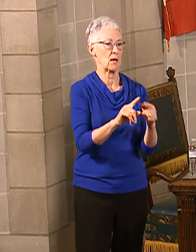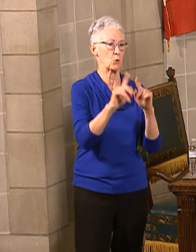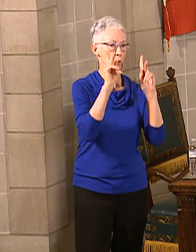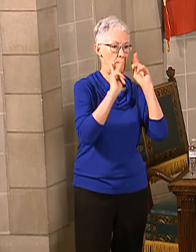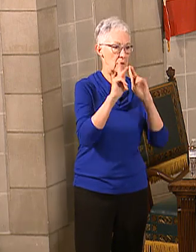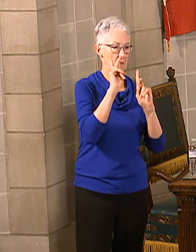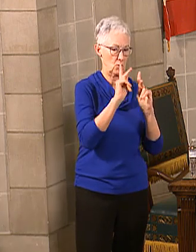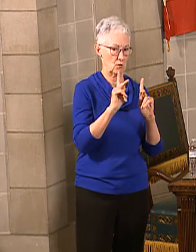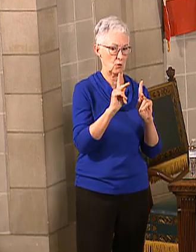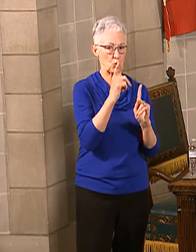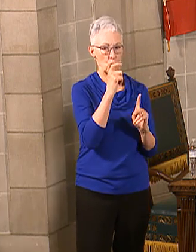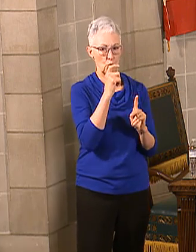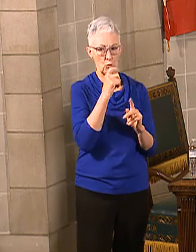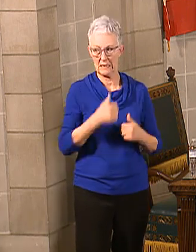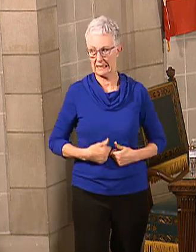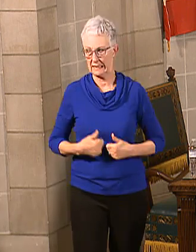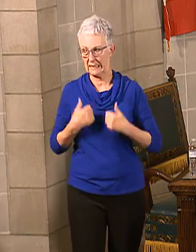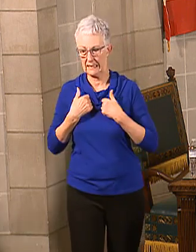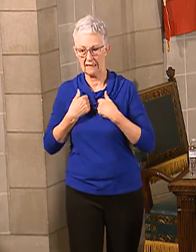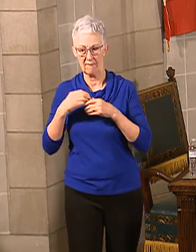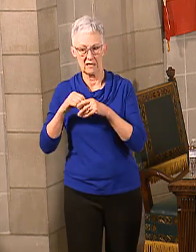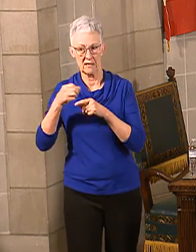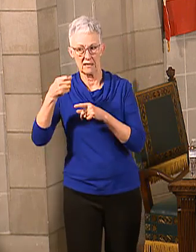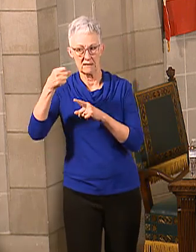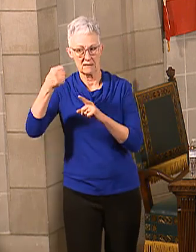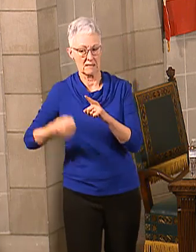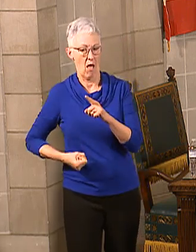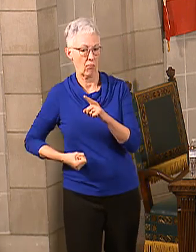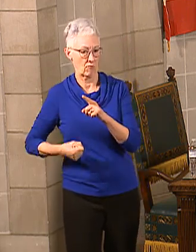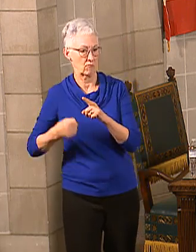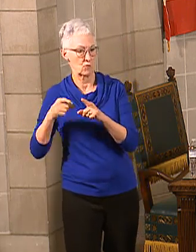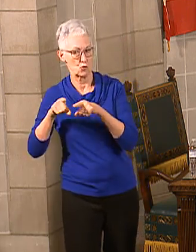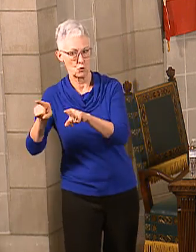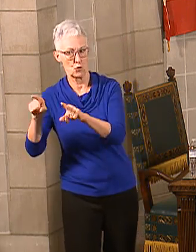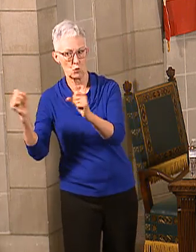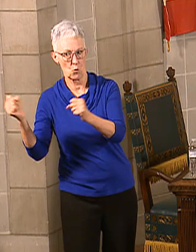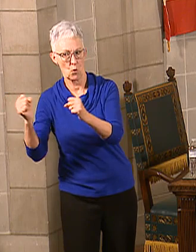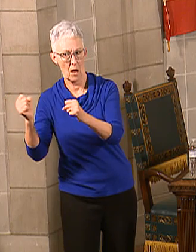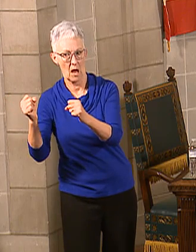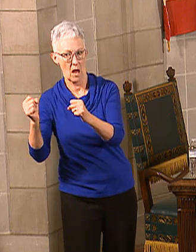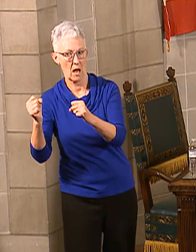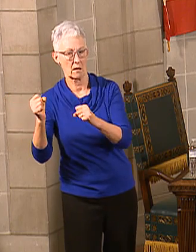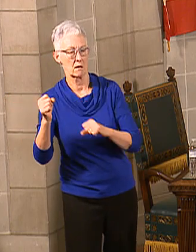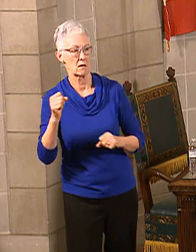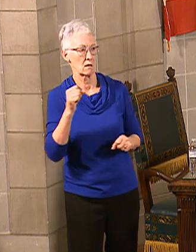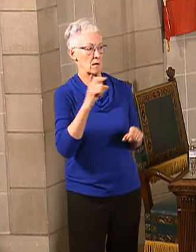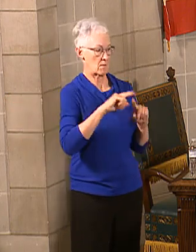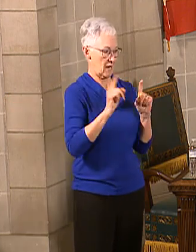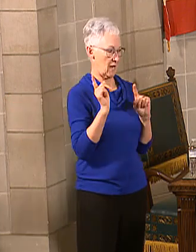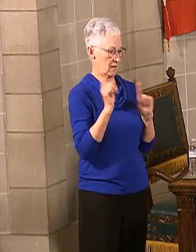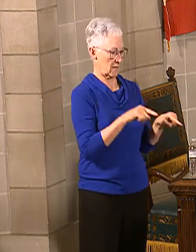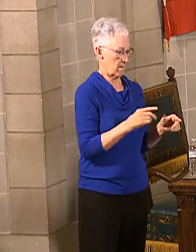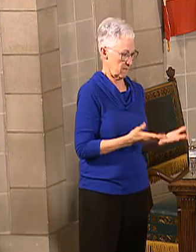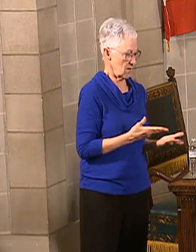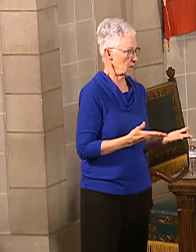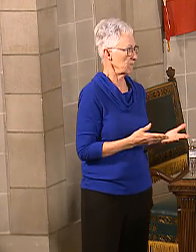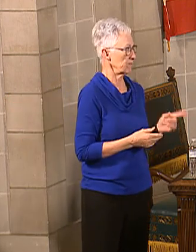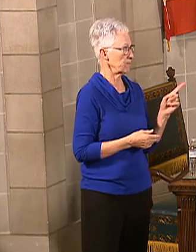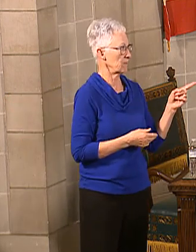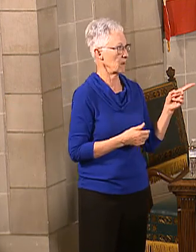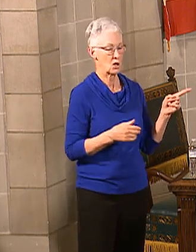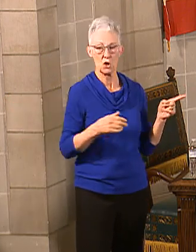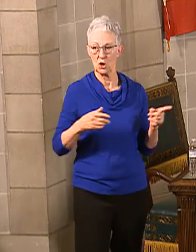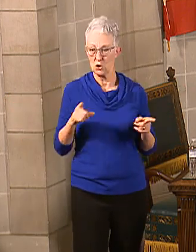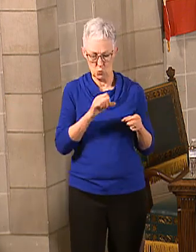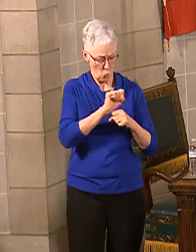snowbirds returning, people coming here for their cabin, people are coming to visit, that sort of thing. Or if you live in Omaha, work in Council Bluffs or South. If you work